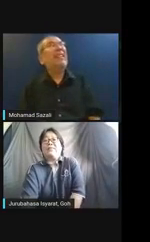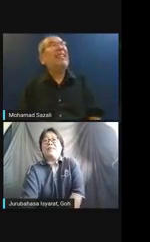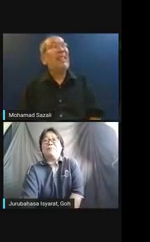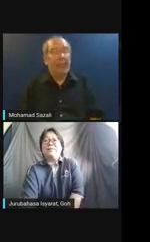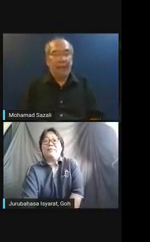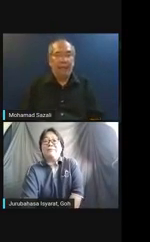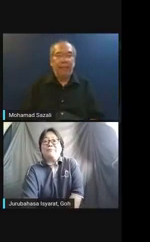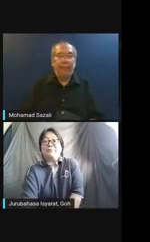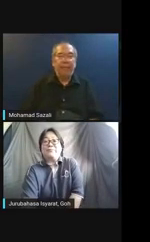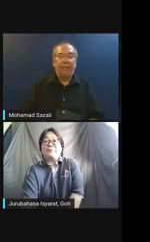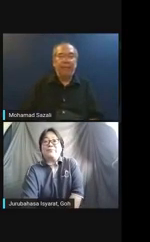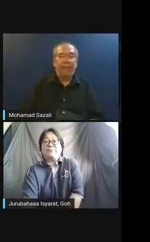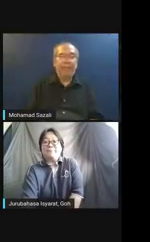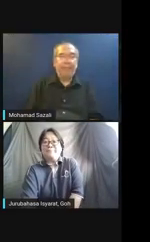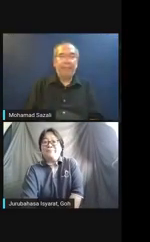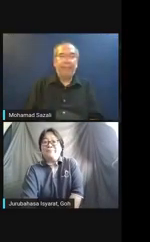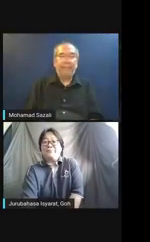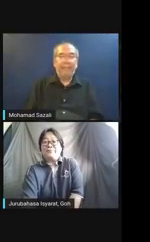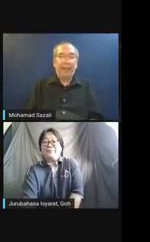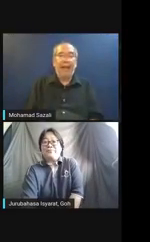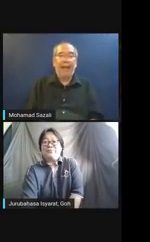Okay, next slide, please.